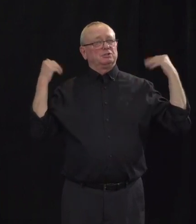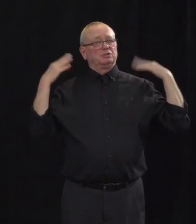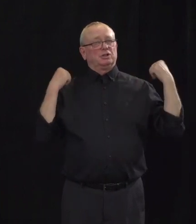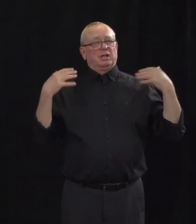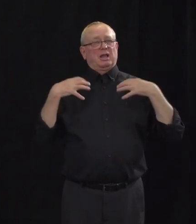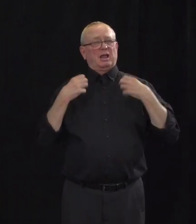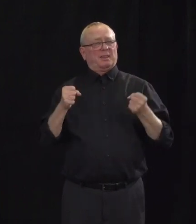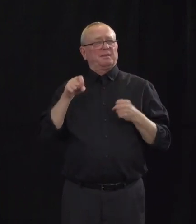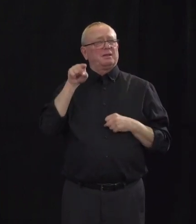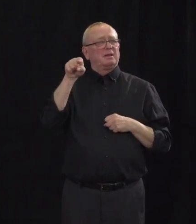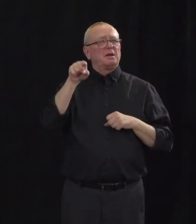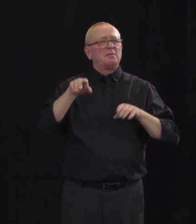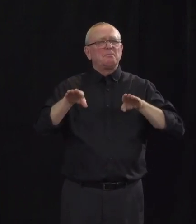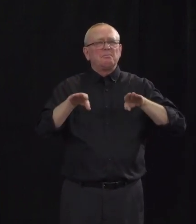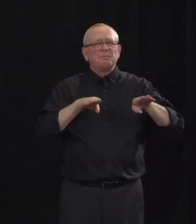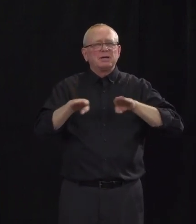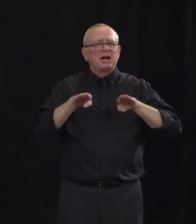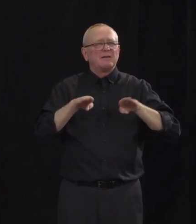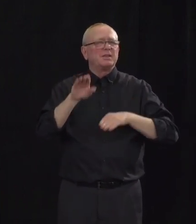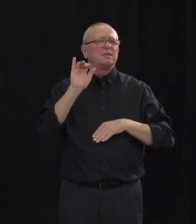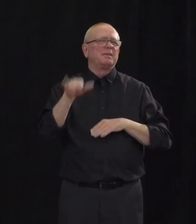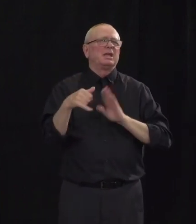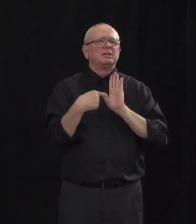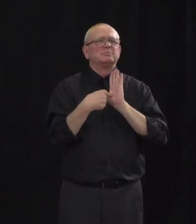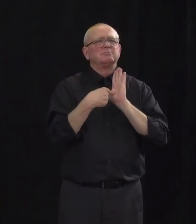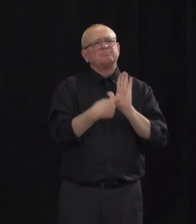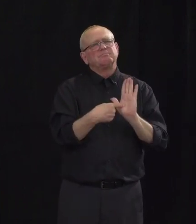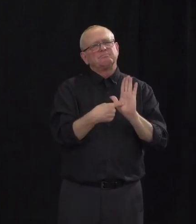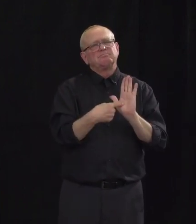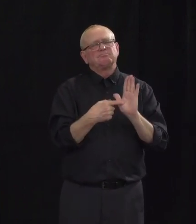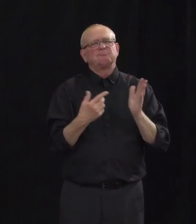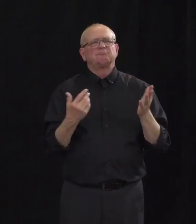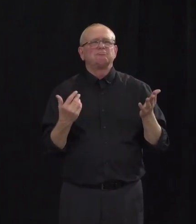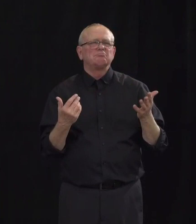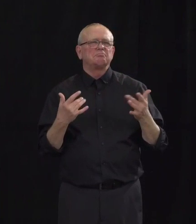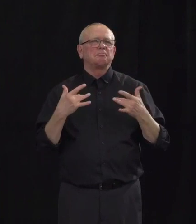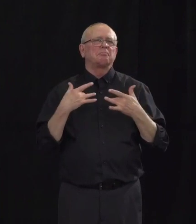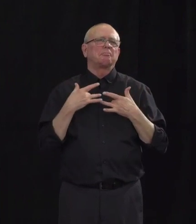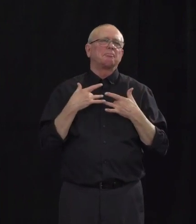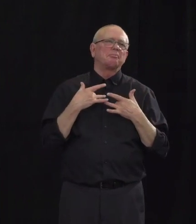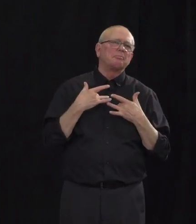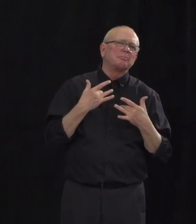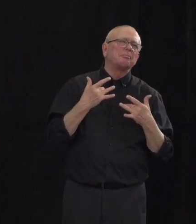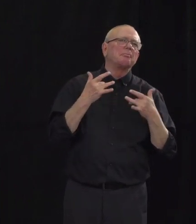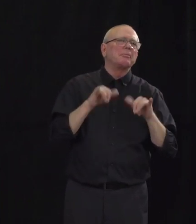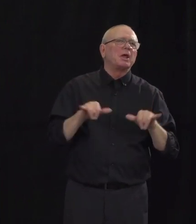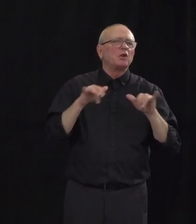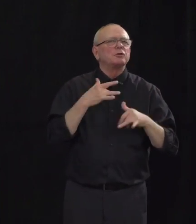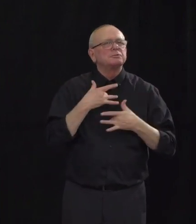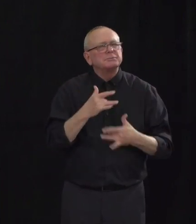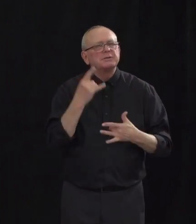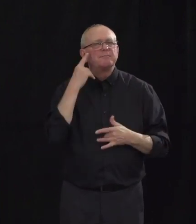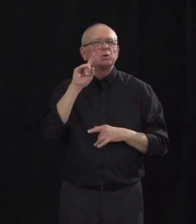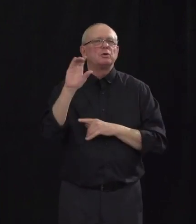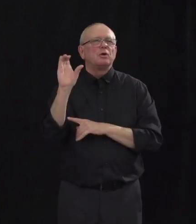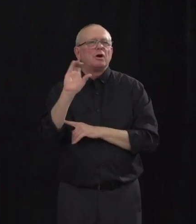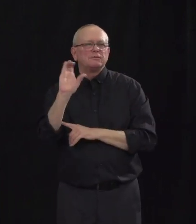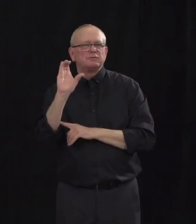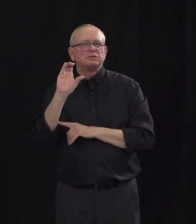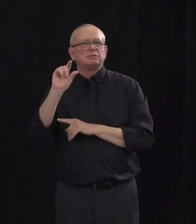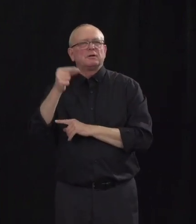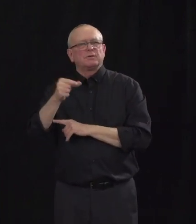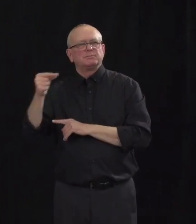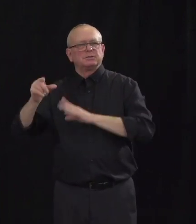and employees of your government can be confrontational when their actions are challenged. How would you respond to that? I would respond by